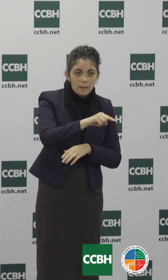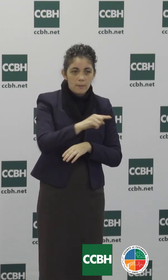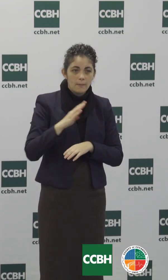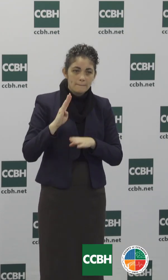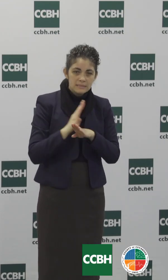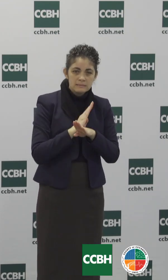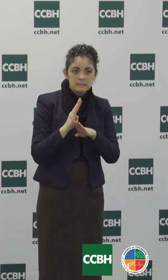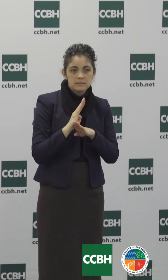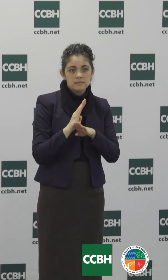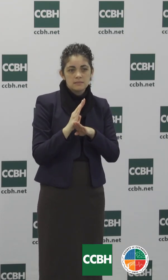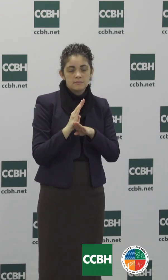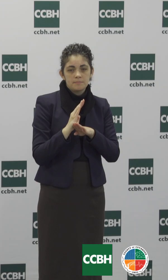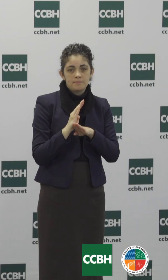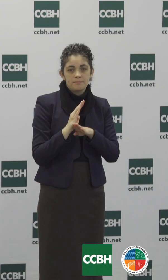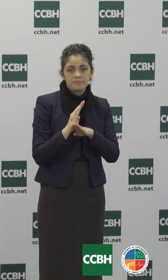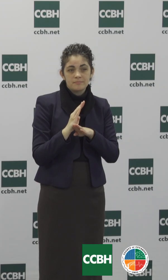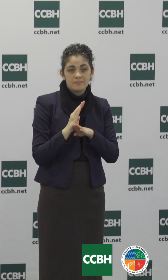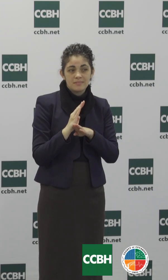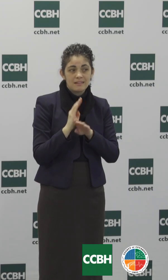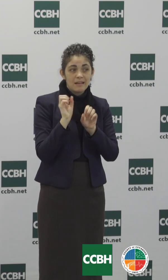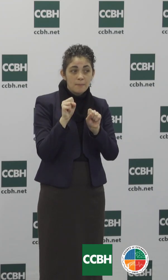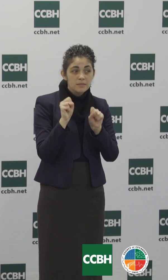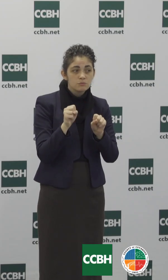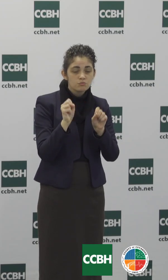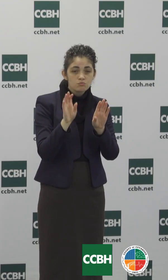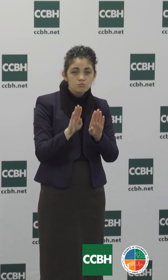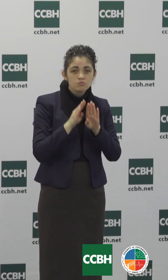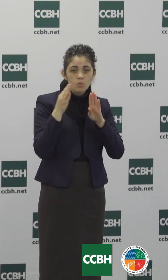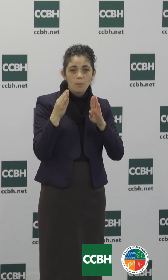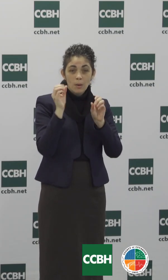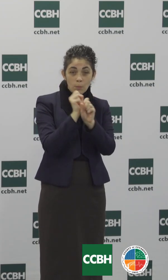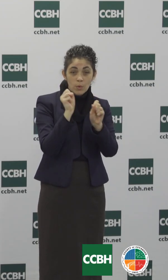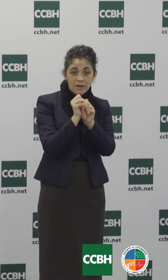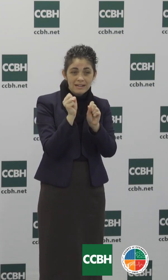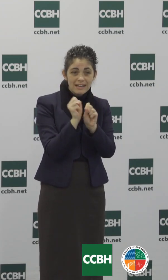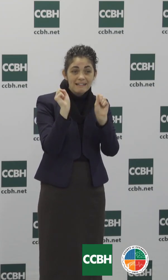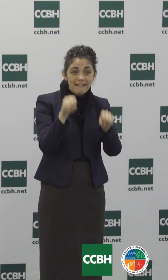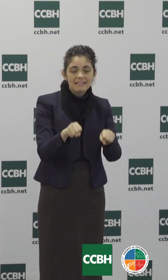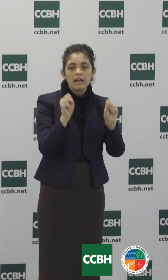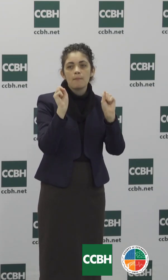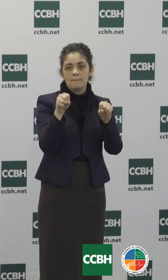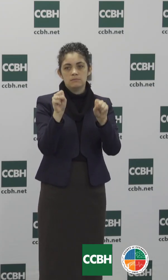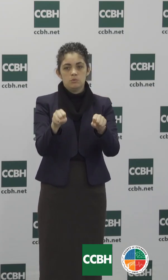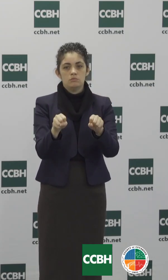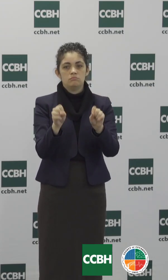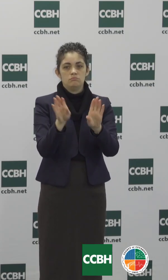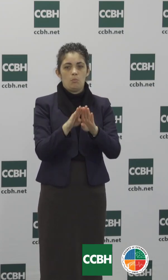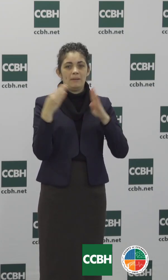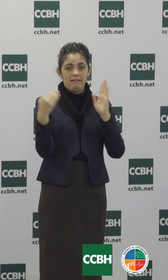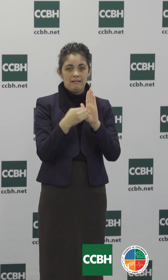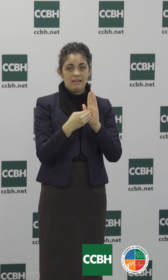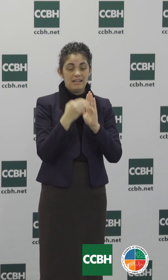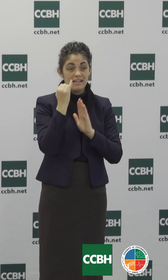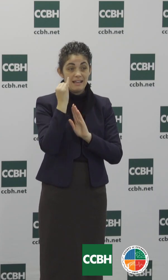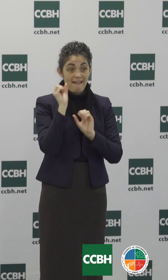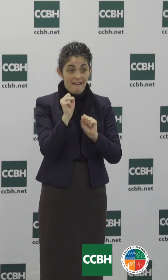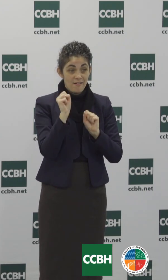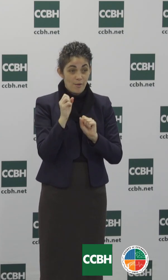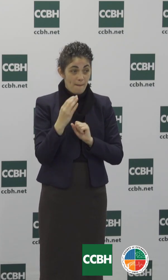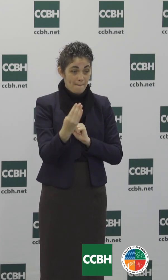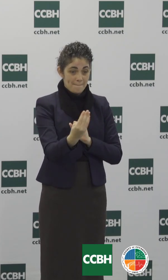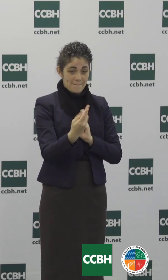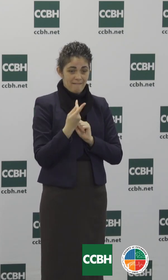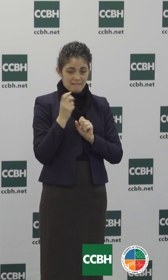business are allowed to reopen, that they can reopen and that they can bring back